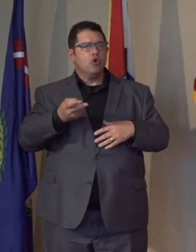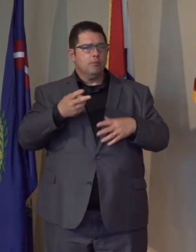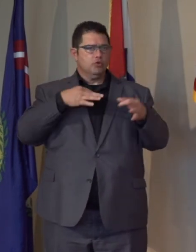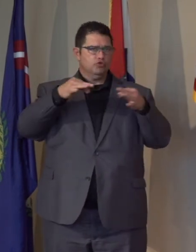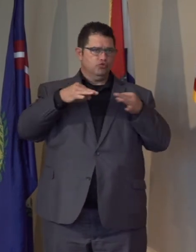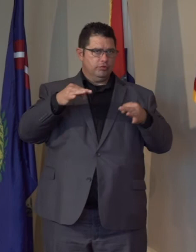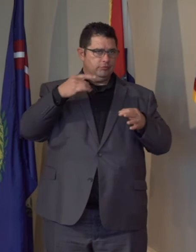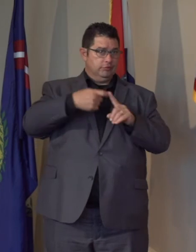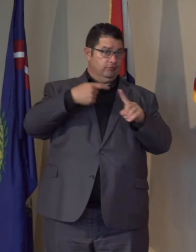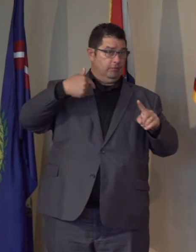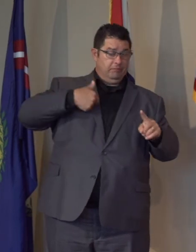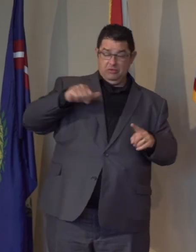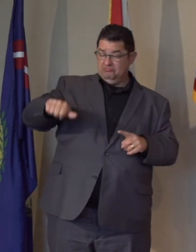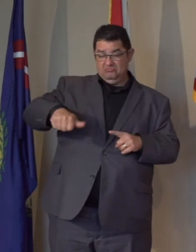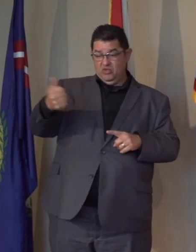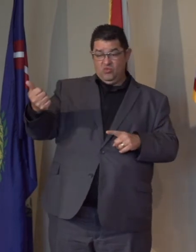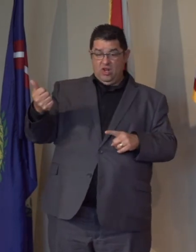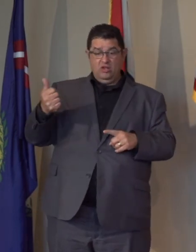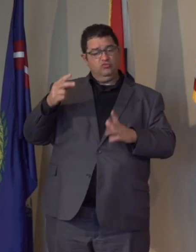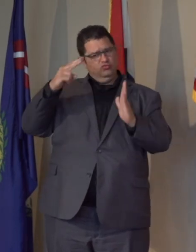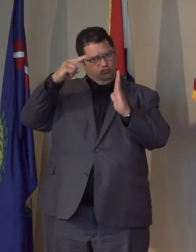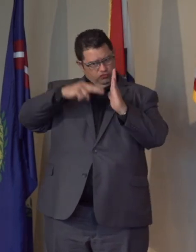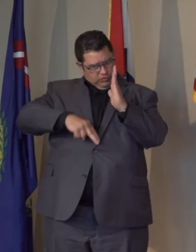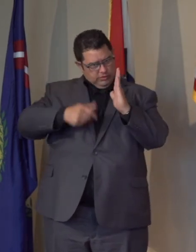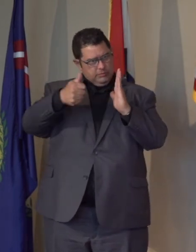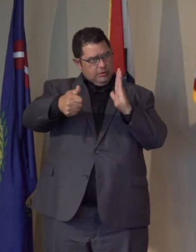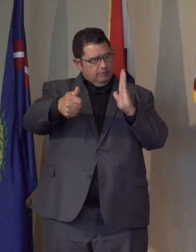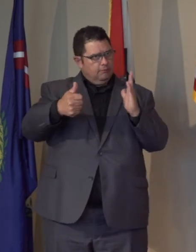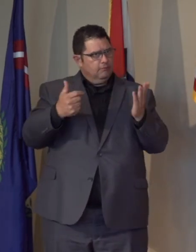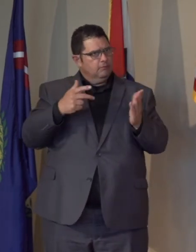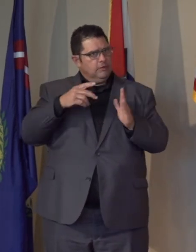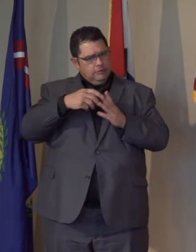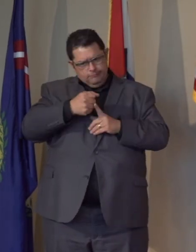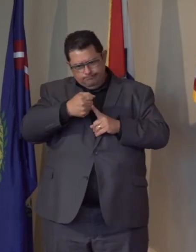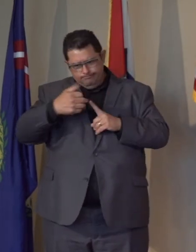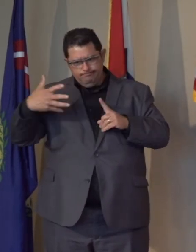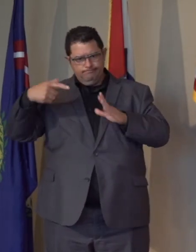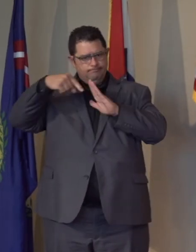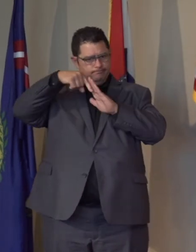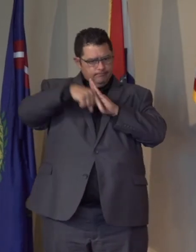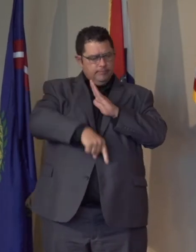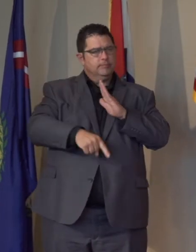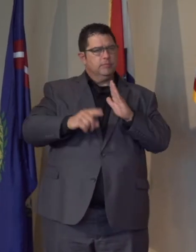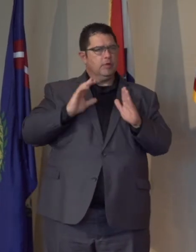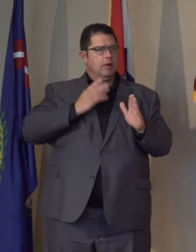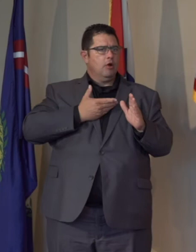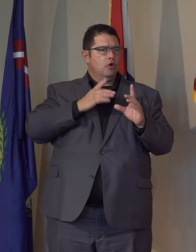or especially anyone else. Read them closely. They're very detailed, and our Department of